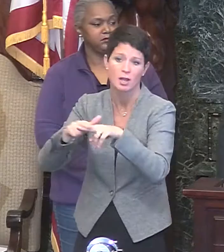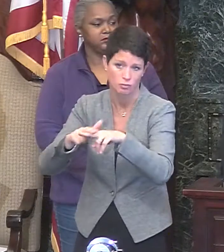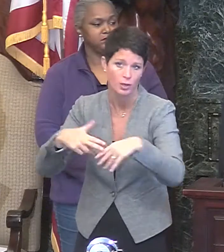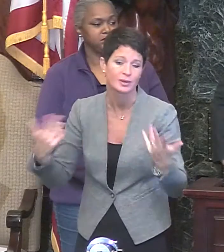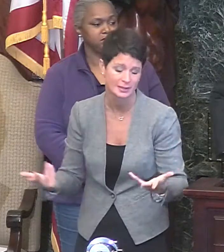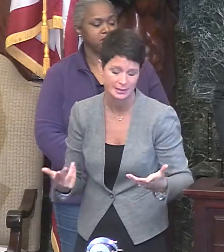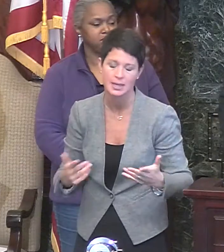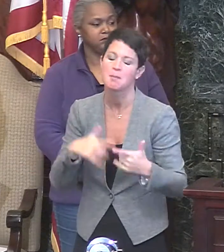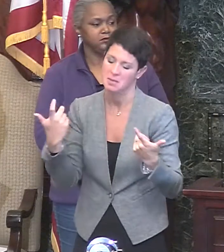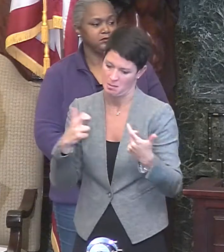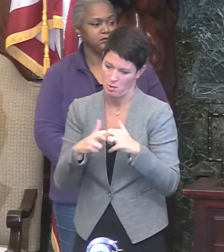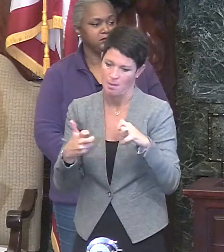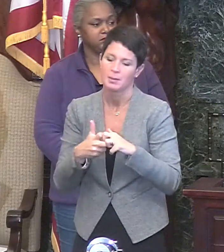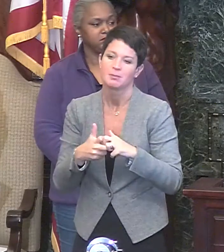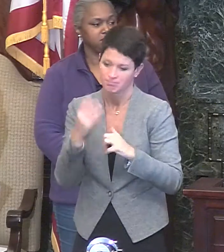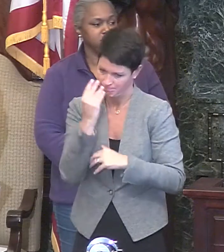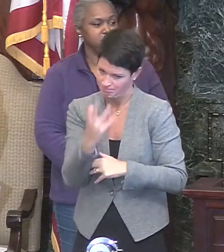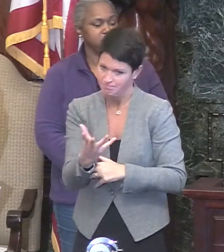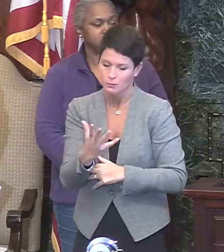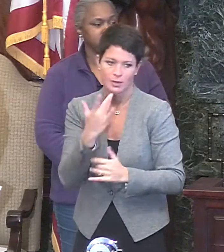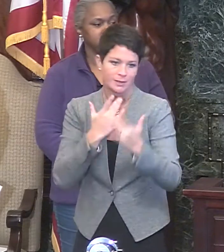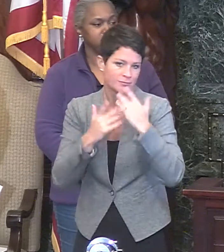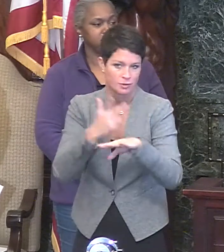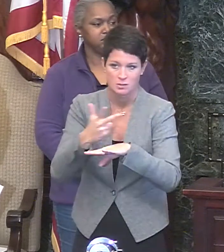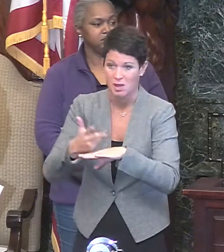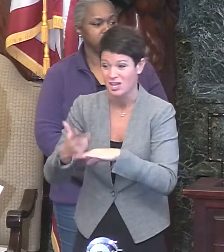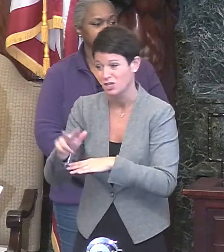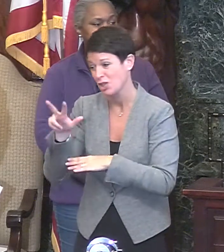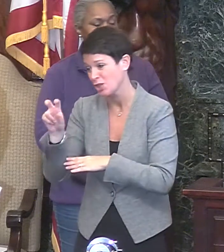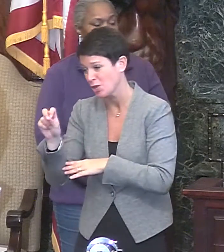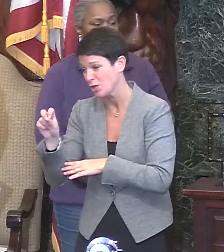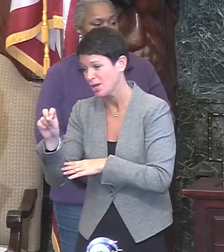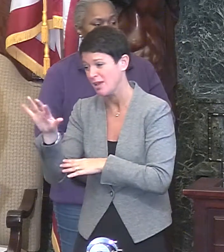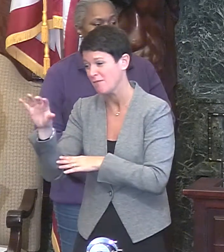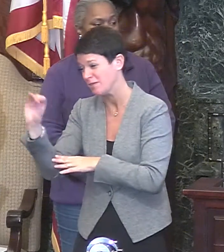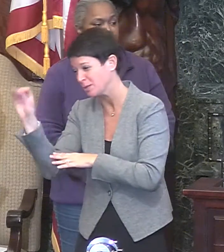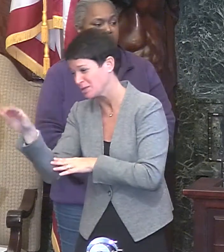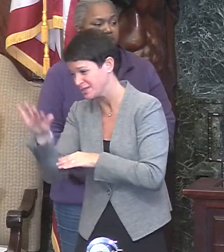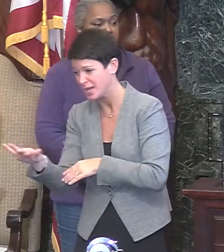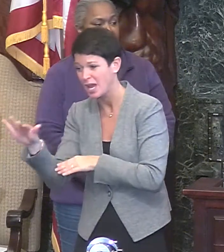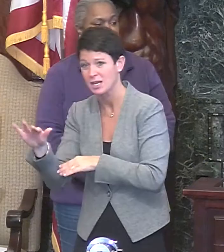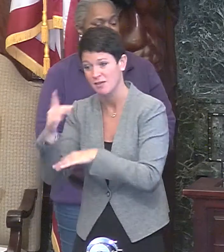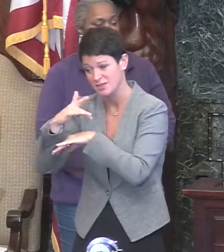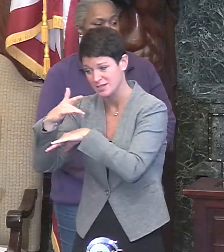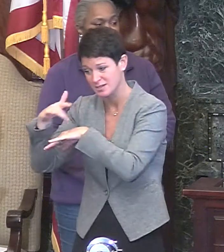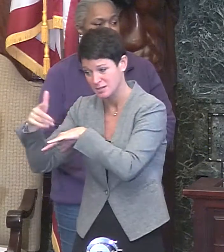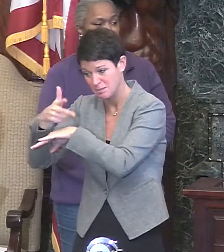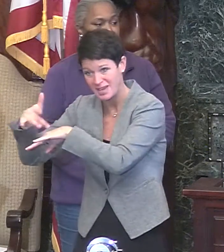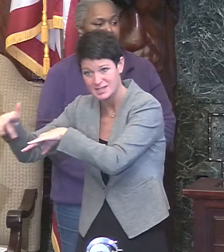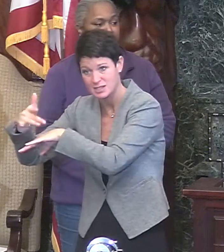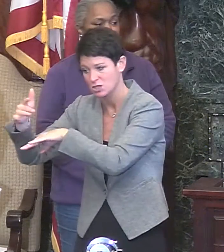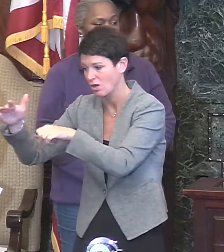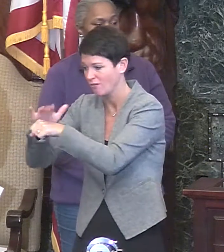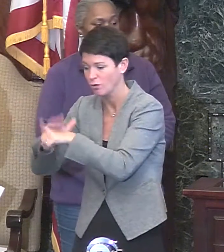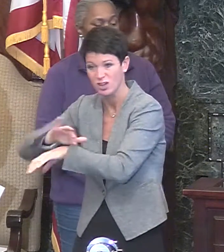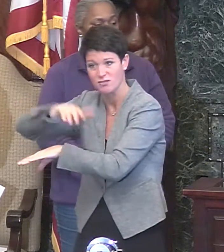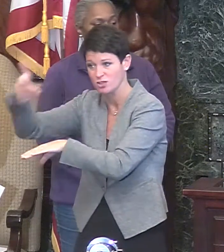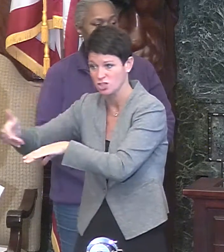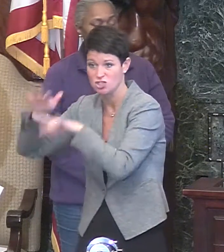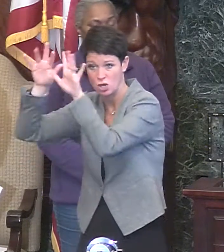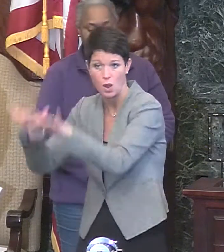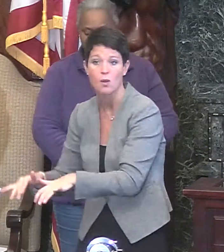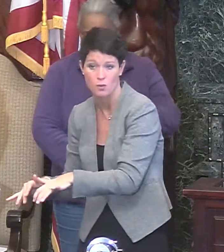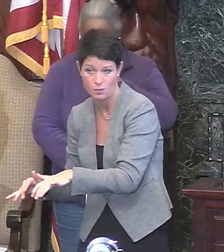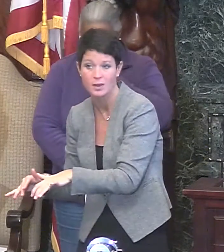a big issue. Anywhere from 30 to 50% of our spaces are lost due to snow